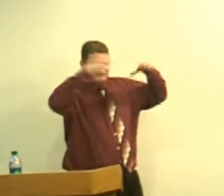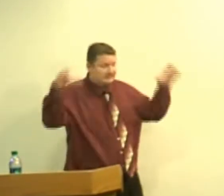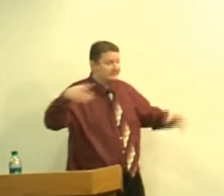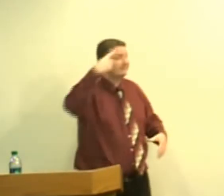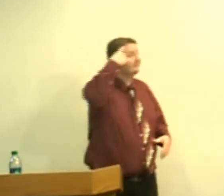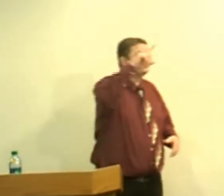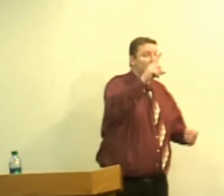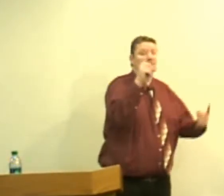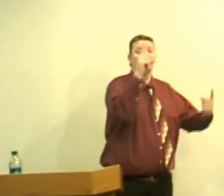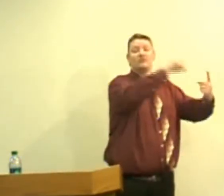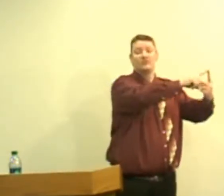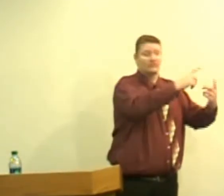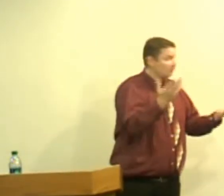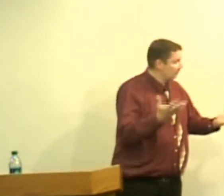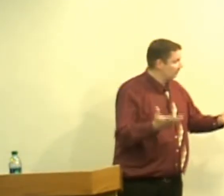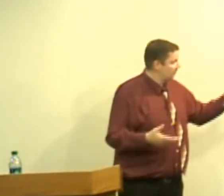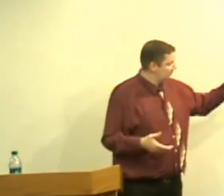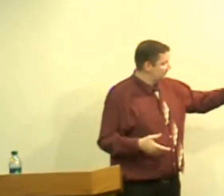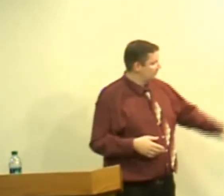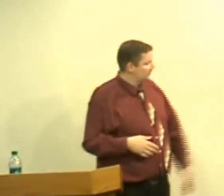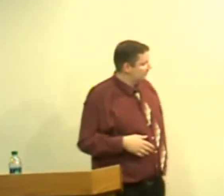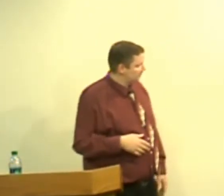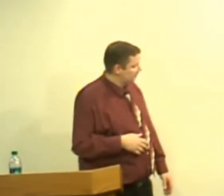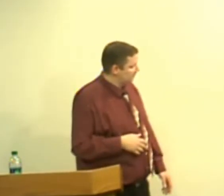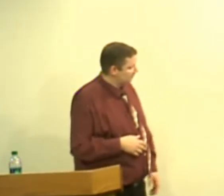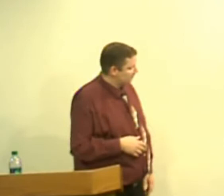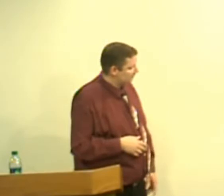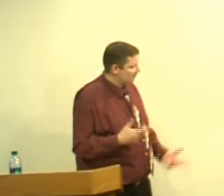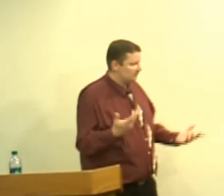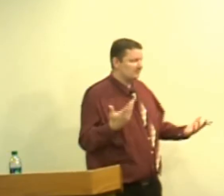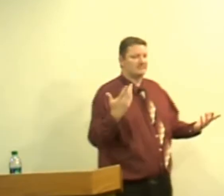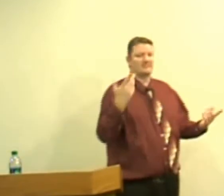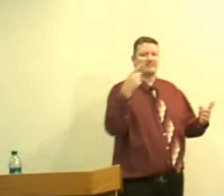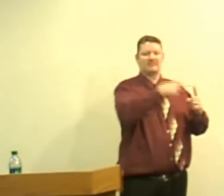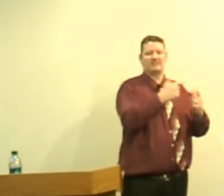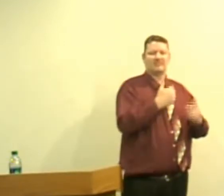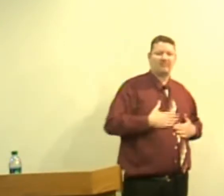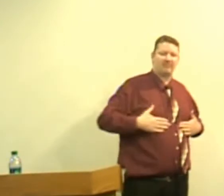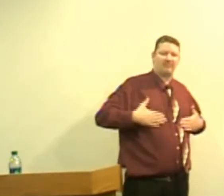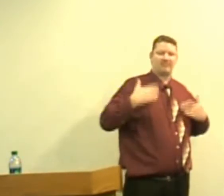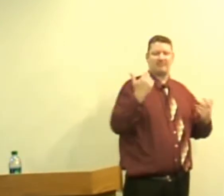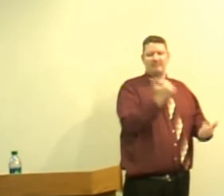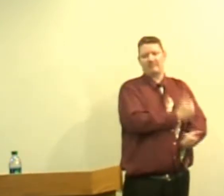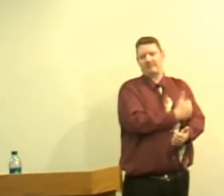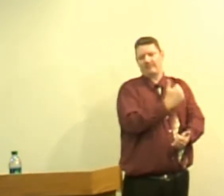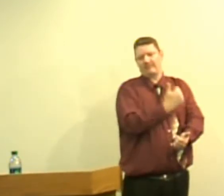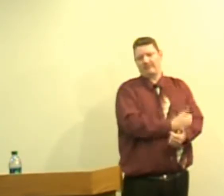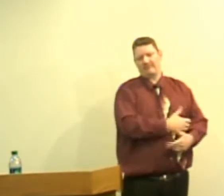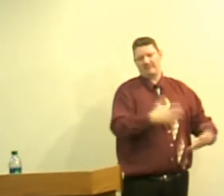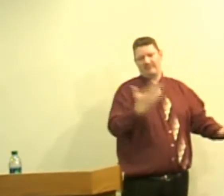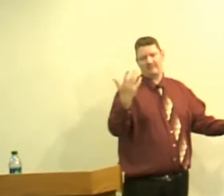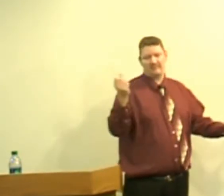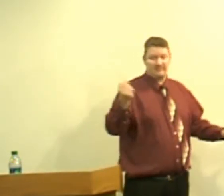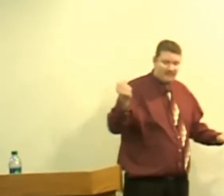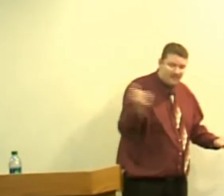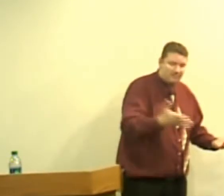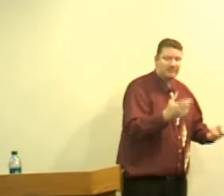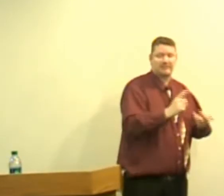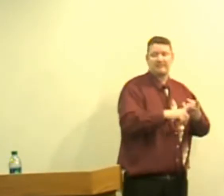what's up. Bad ways. You'll be spending money or work for things that this world